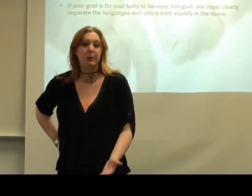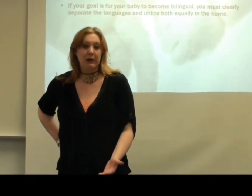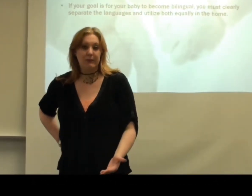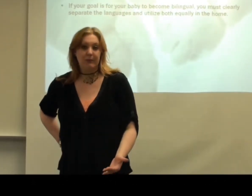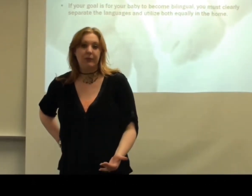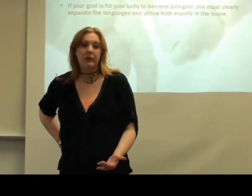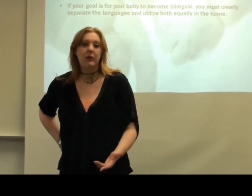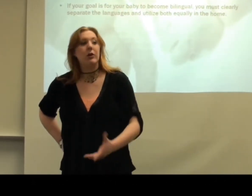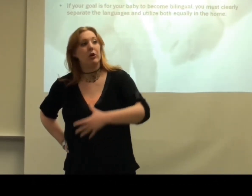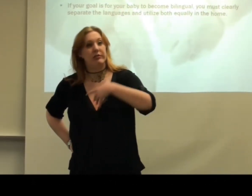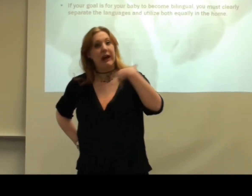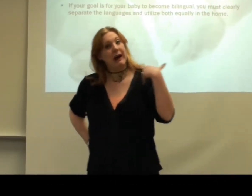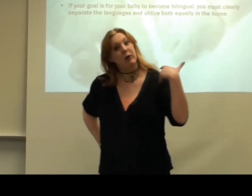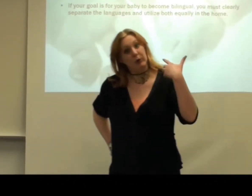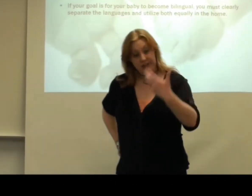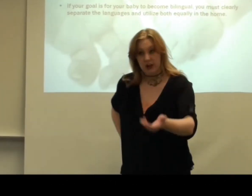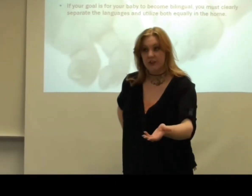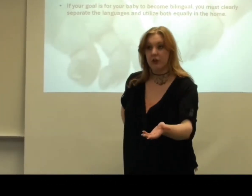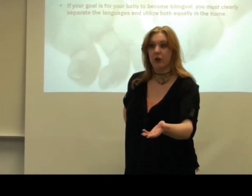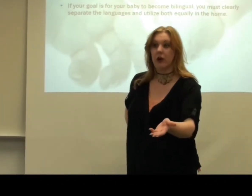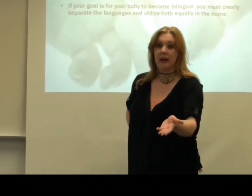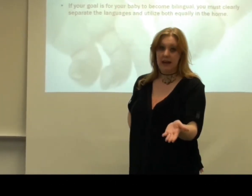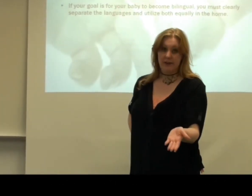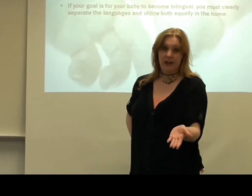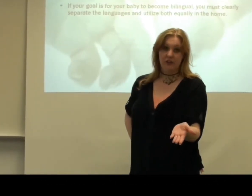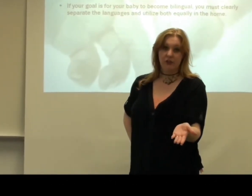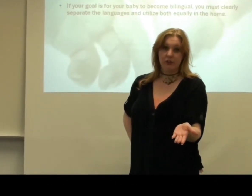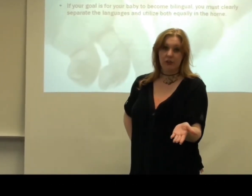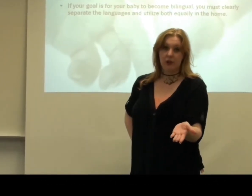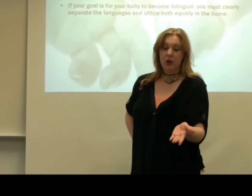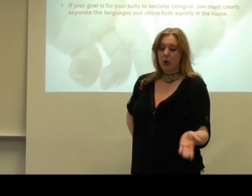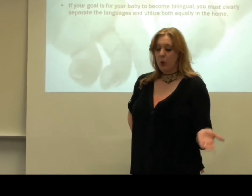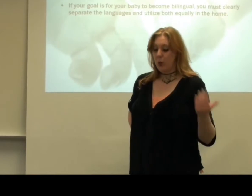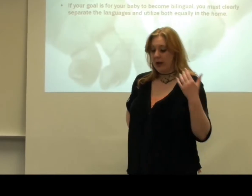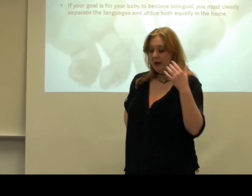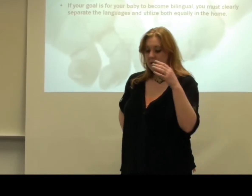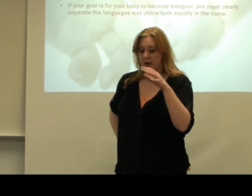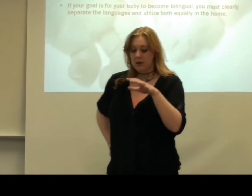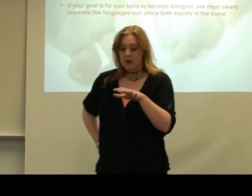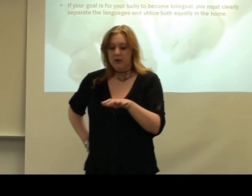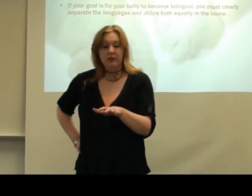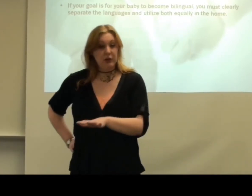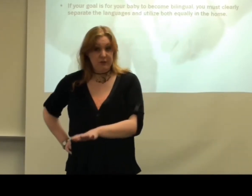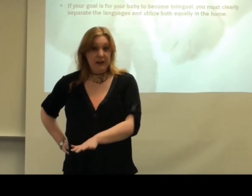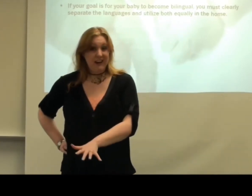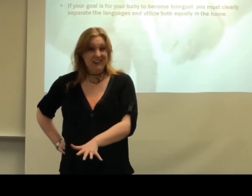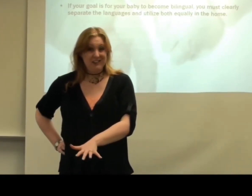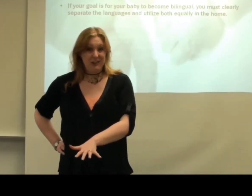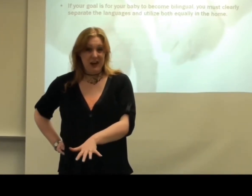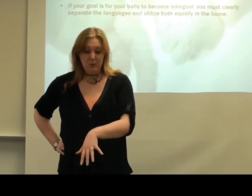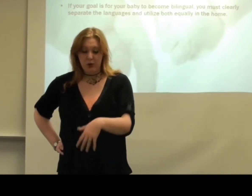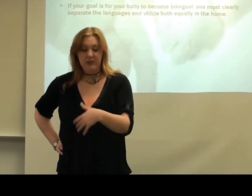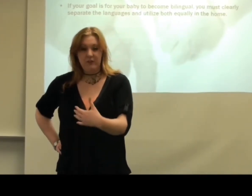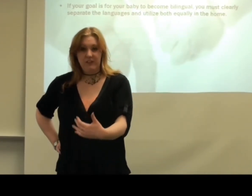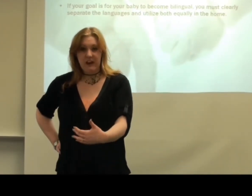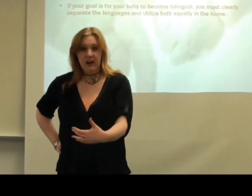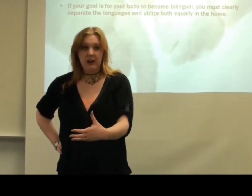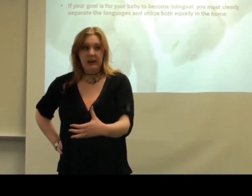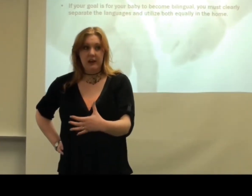German. Her dad only talks to her in English. When Sophia is her name, when Sophia